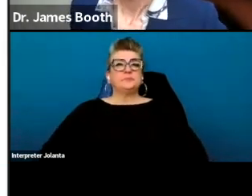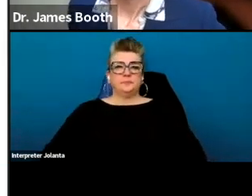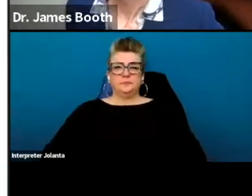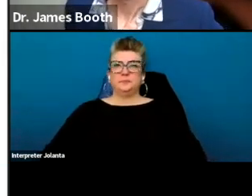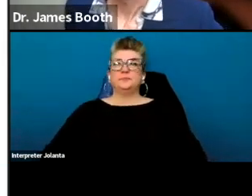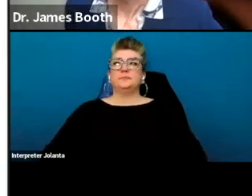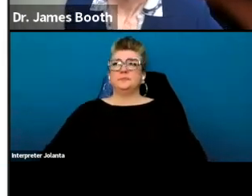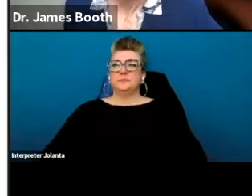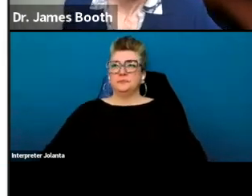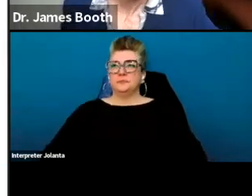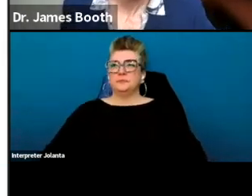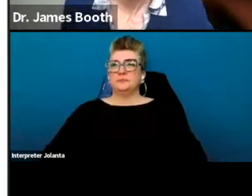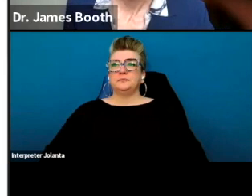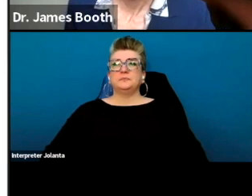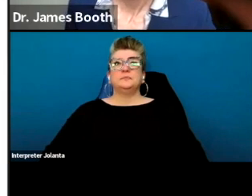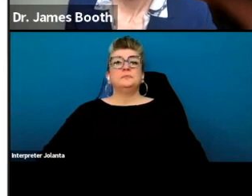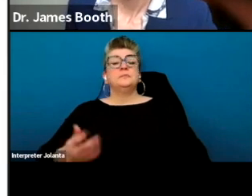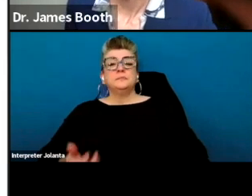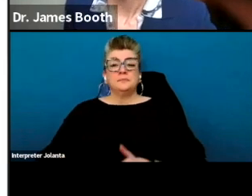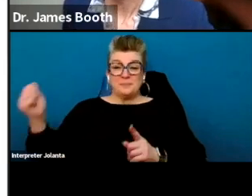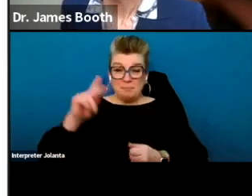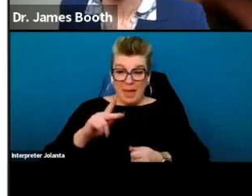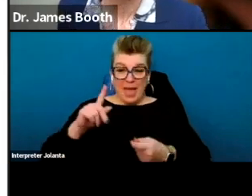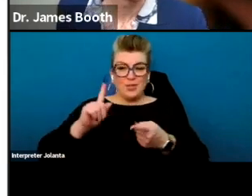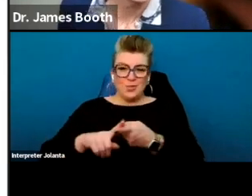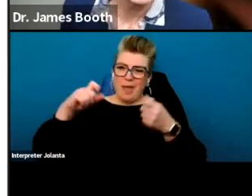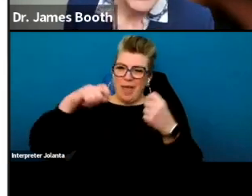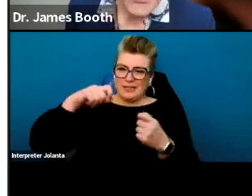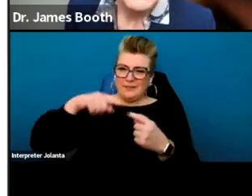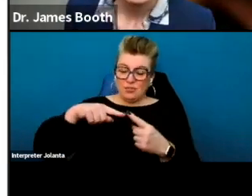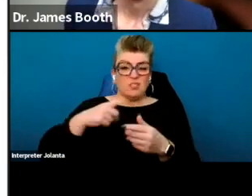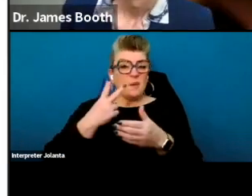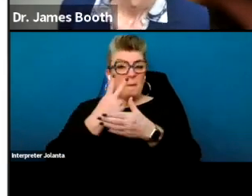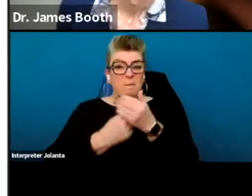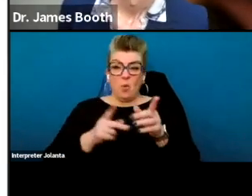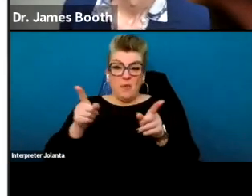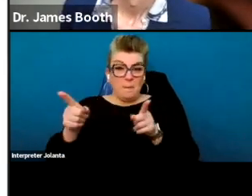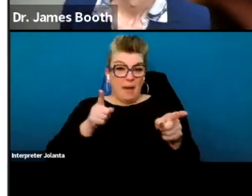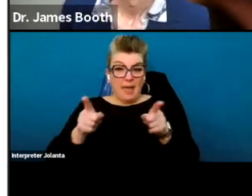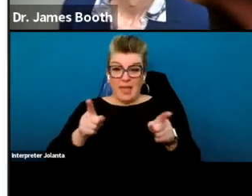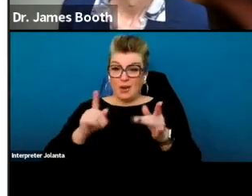So in terms of activation, both tasks activated a bilateral network,